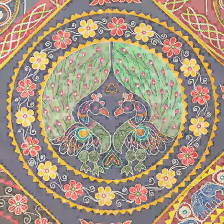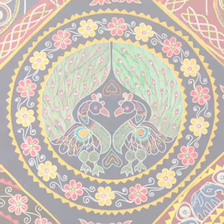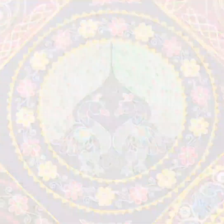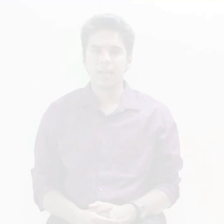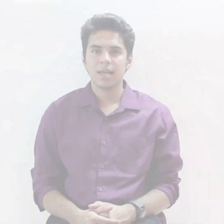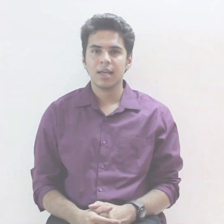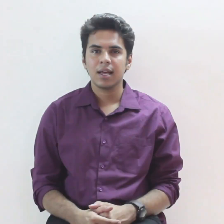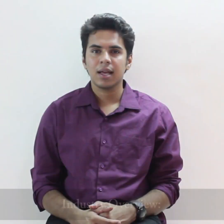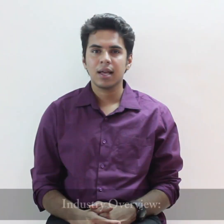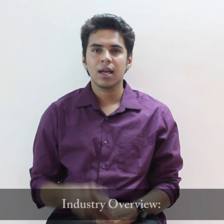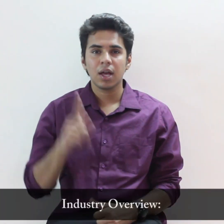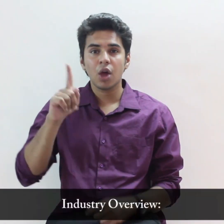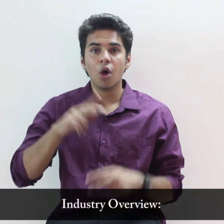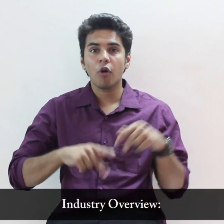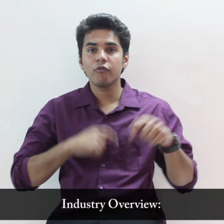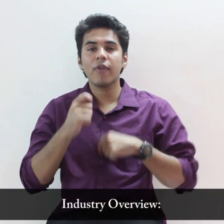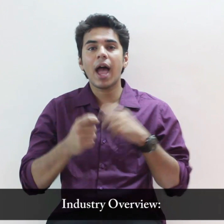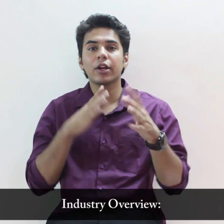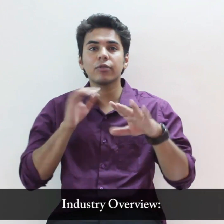Industry overview.